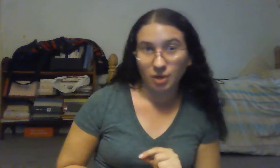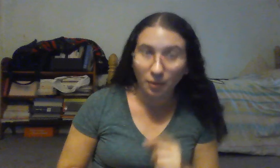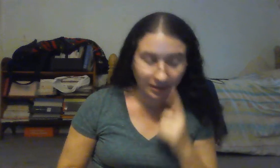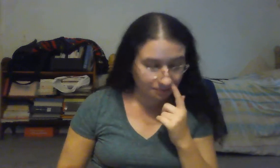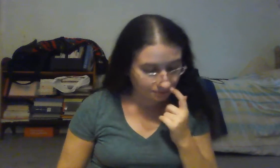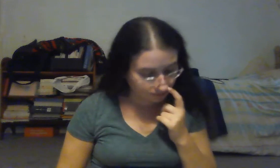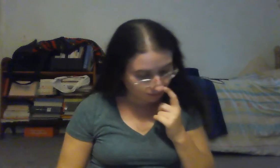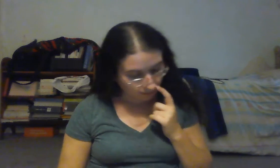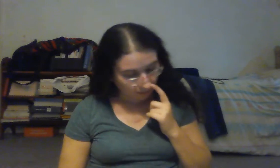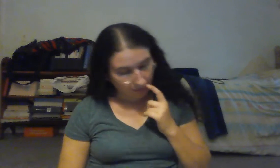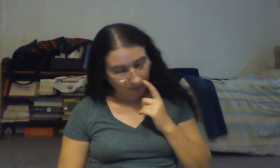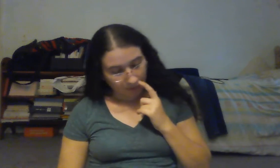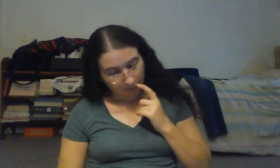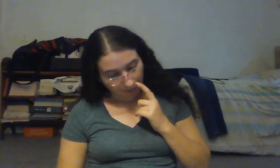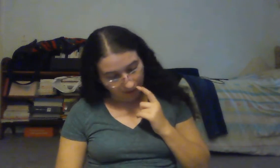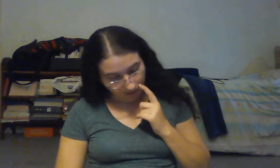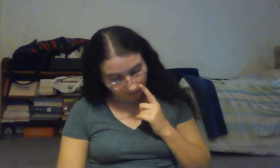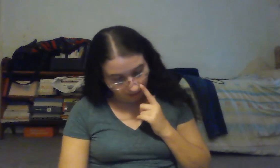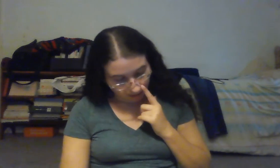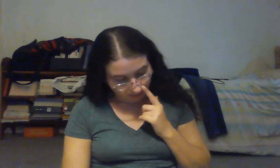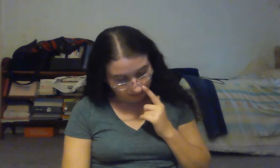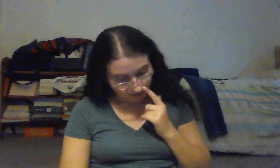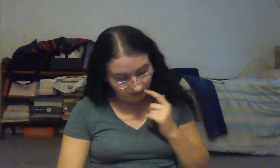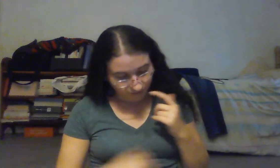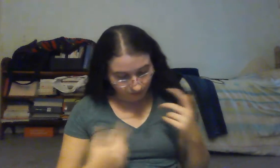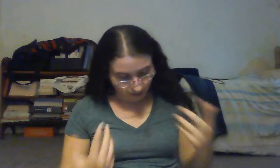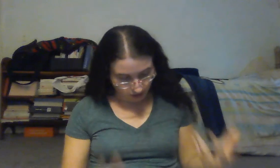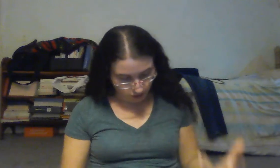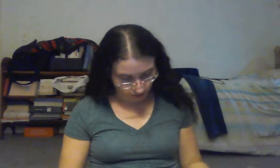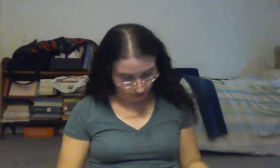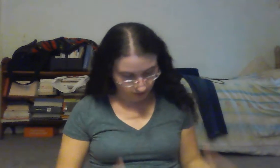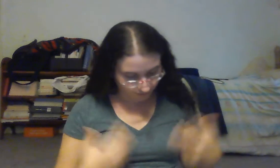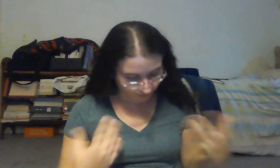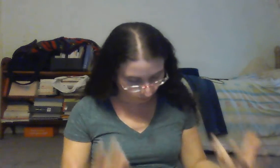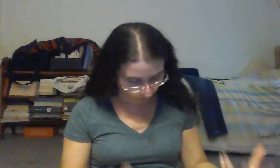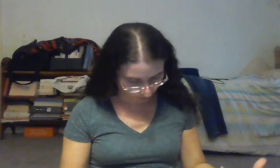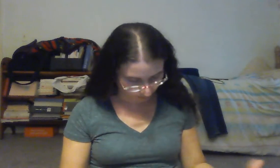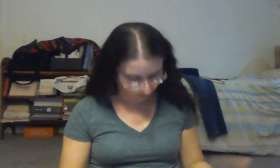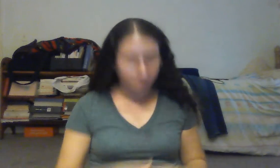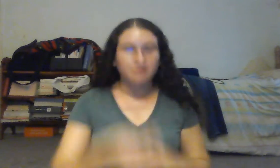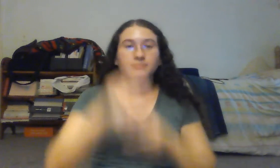going. All right, anyway, information, inform.